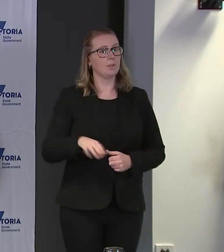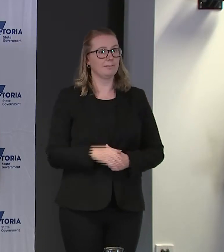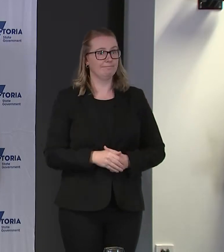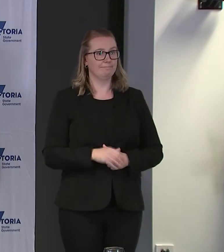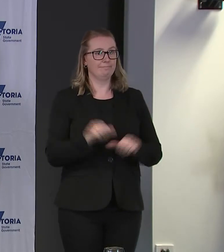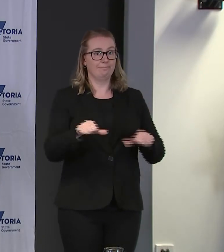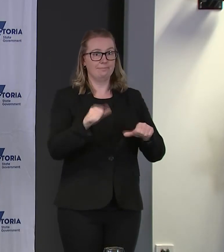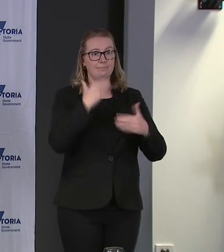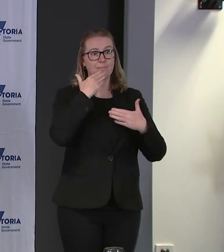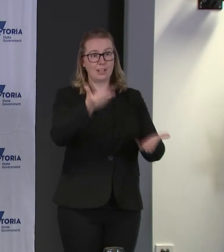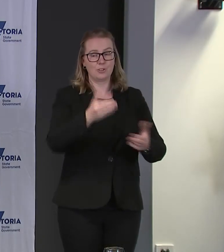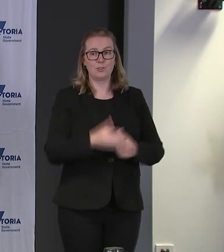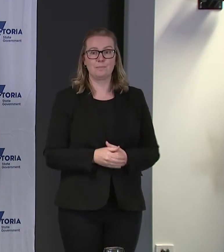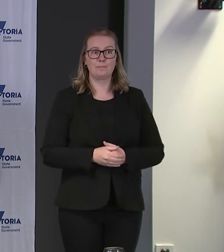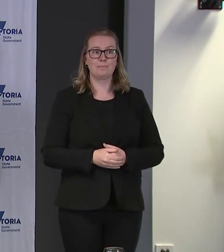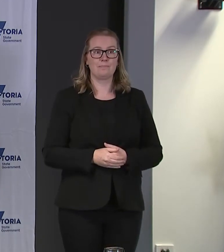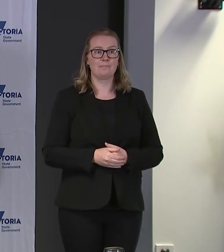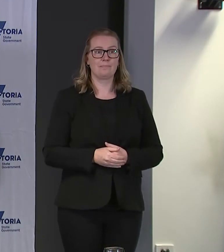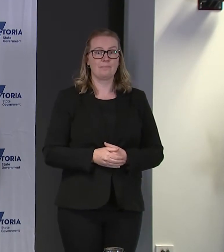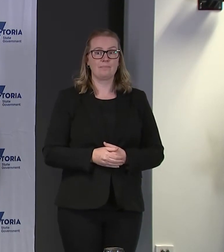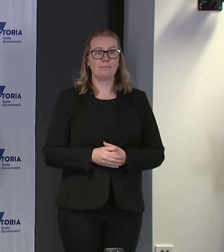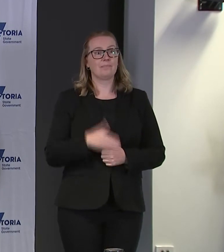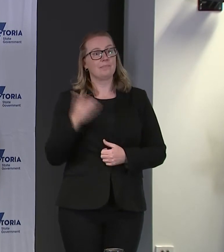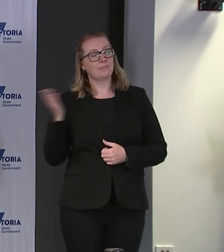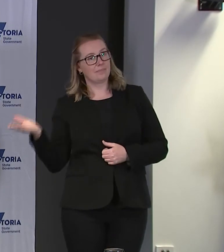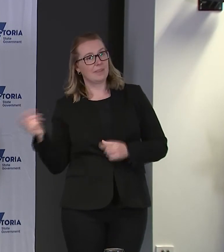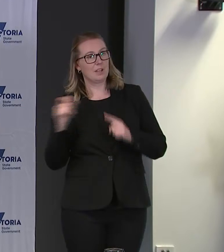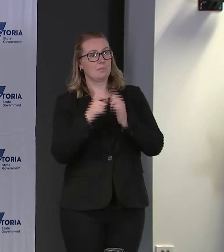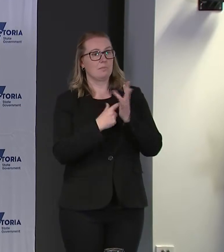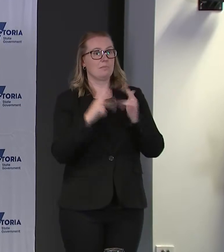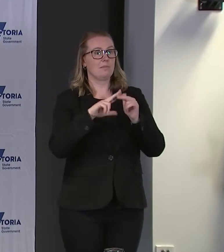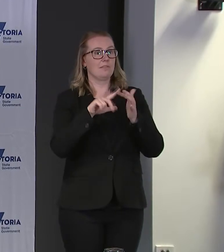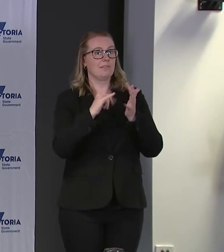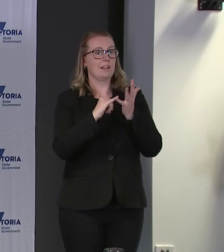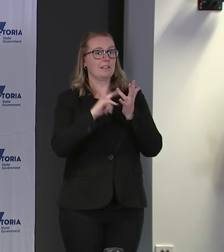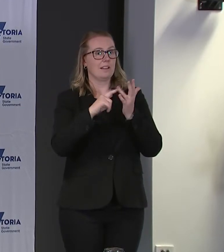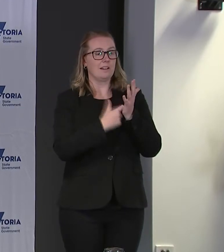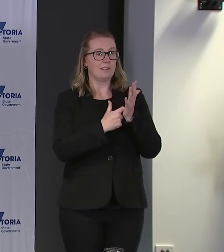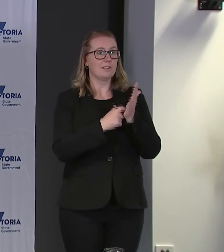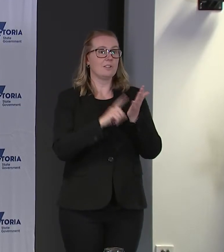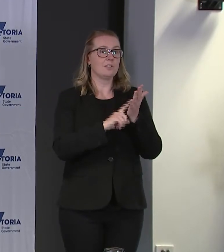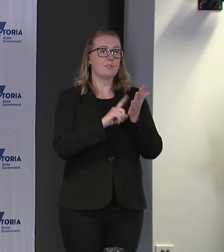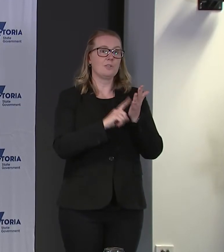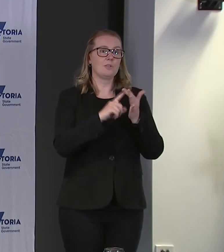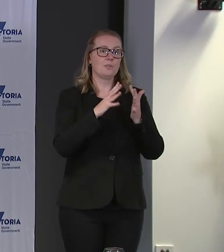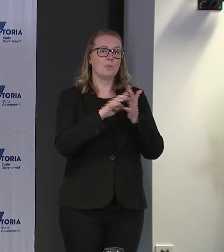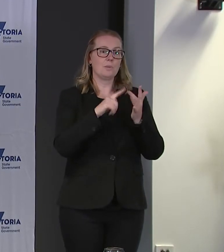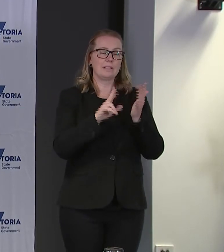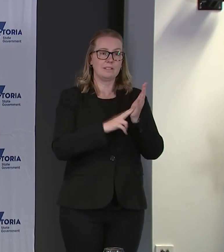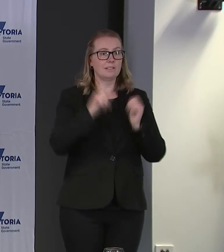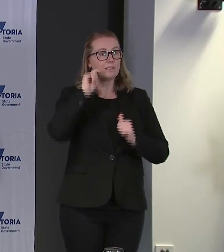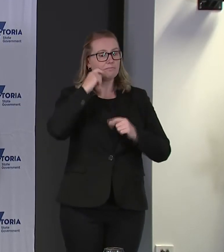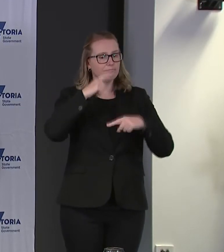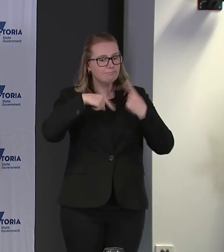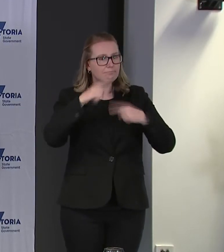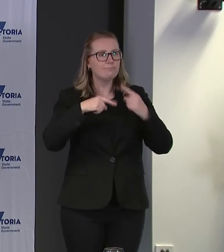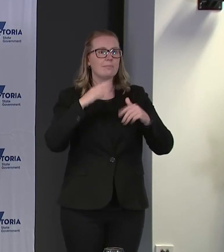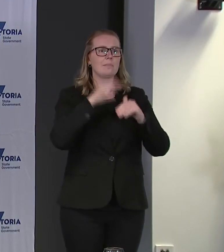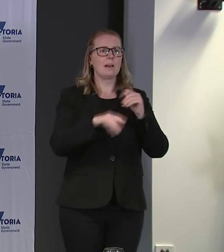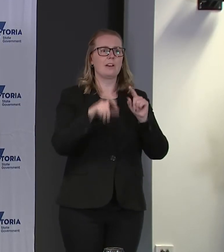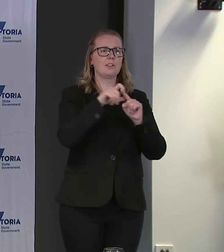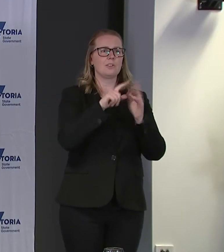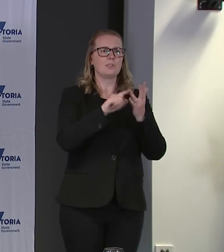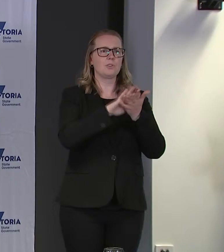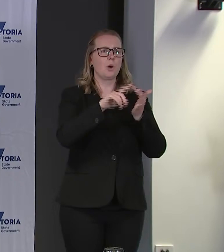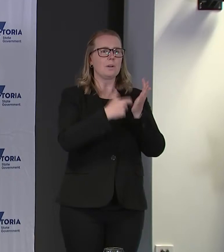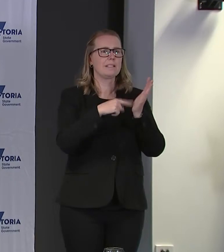you. I'll let Professor Lewin speak just about some of the variants and the work of the Doherty Institute